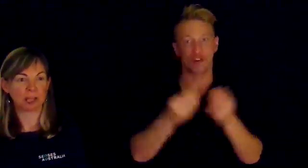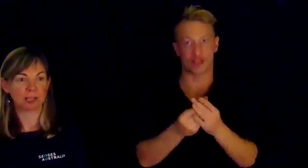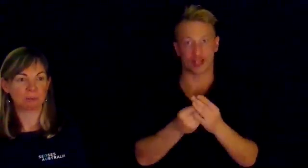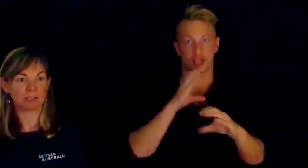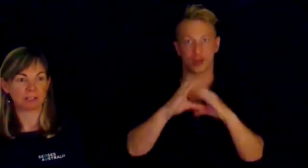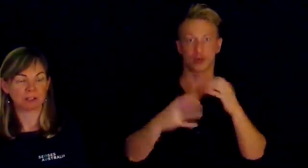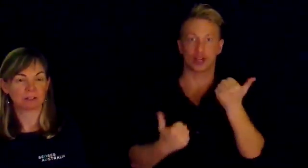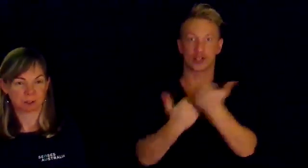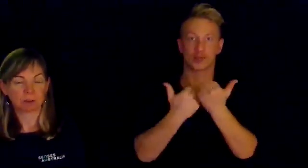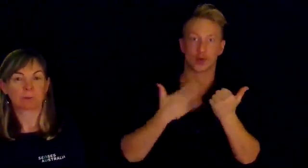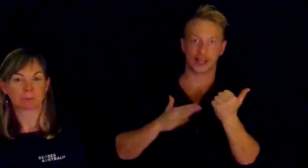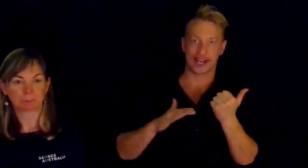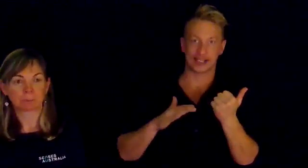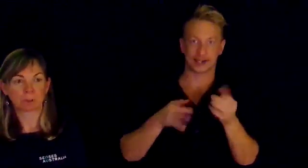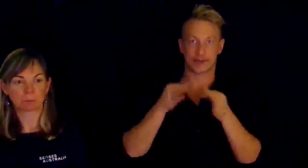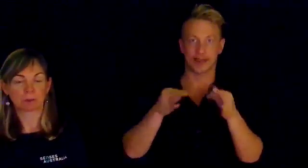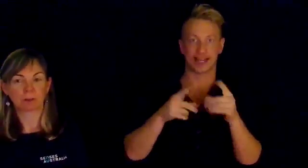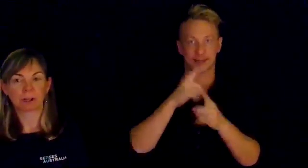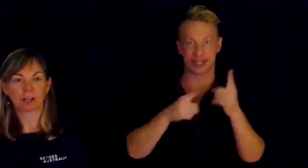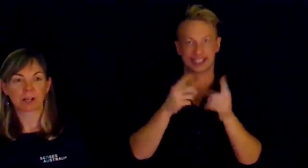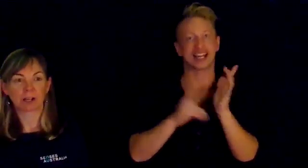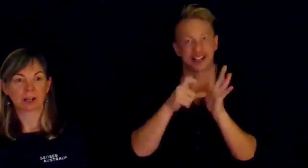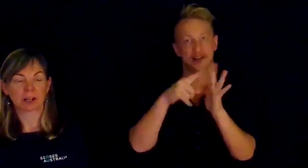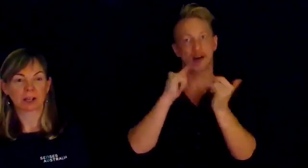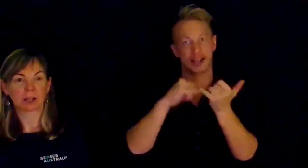in your planning meeting.